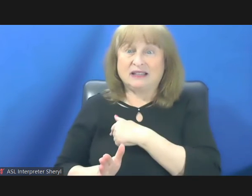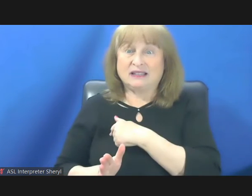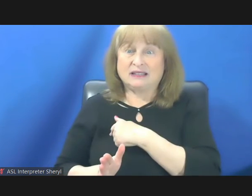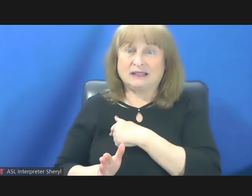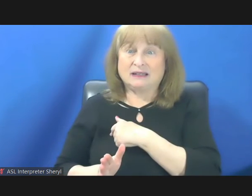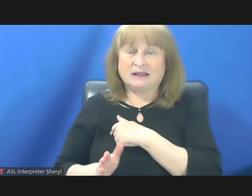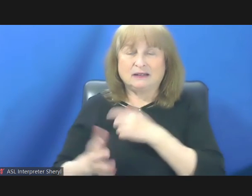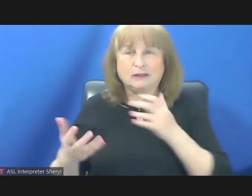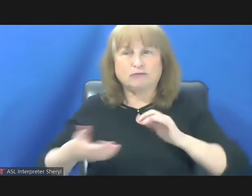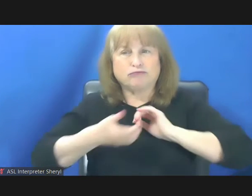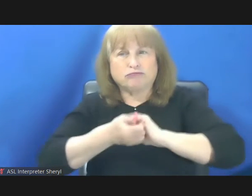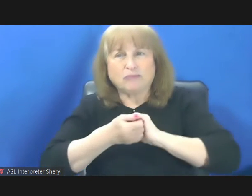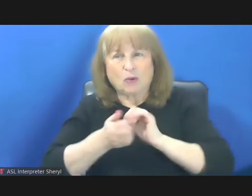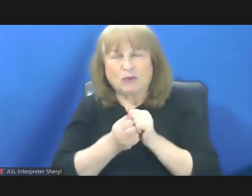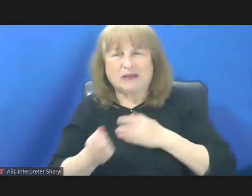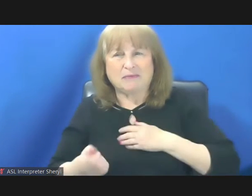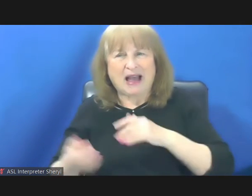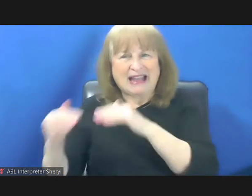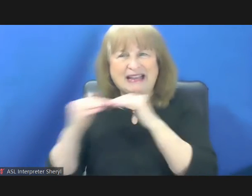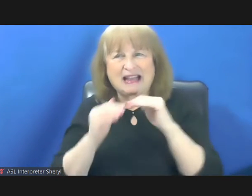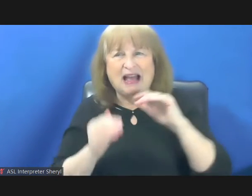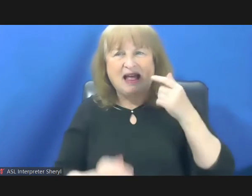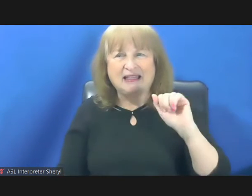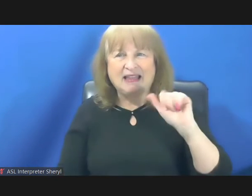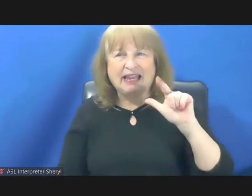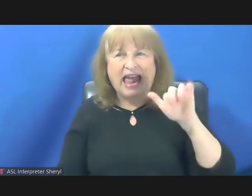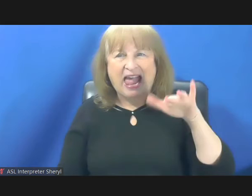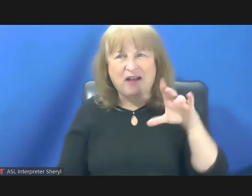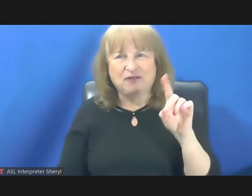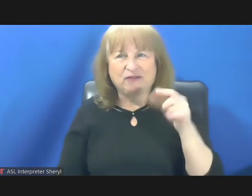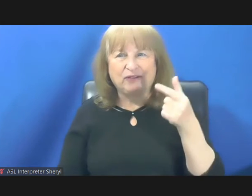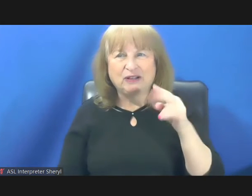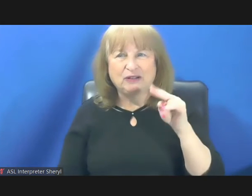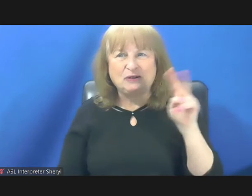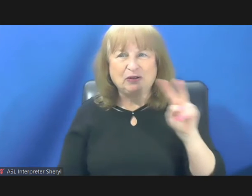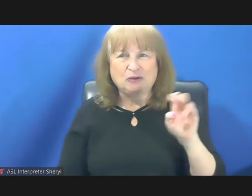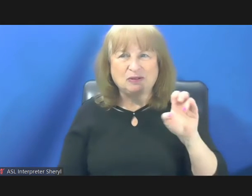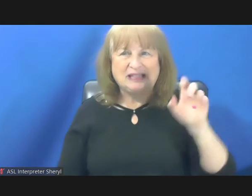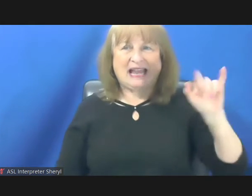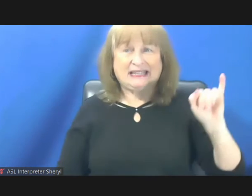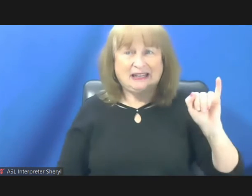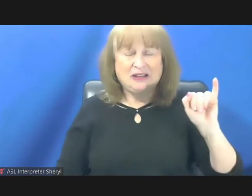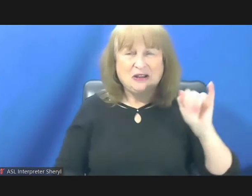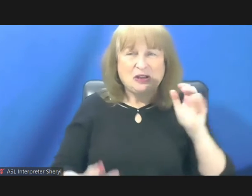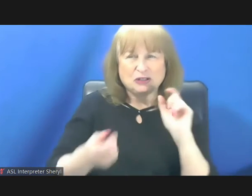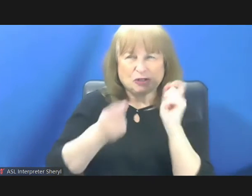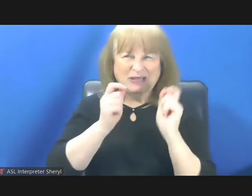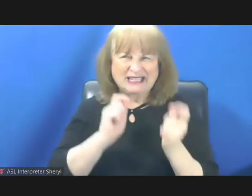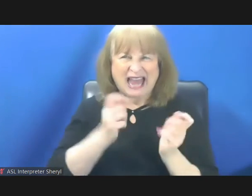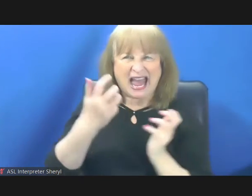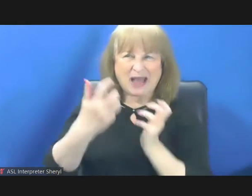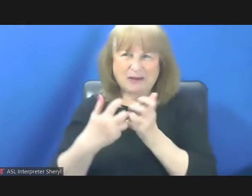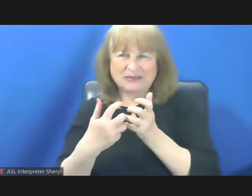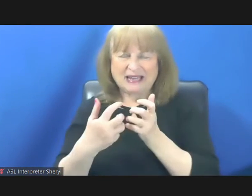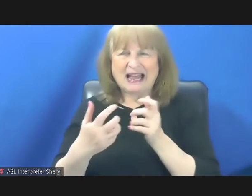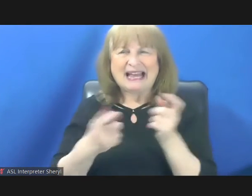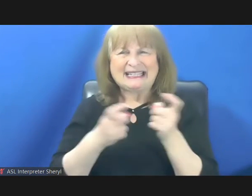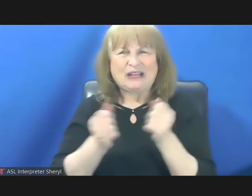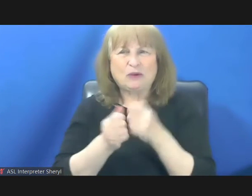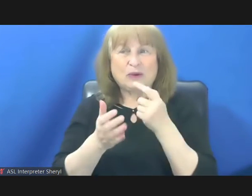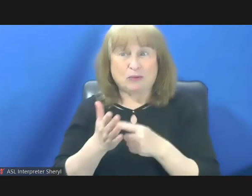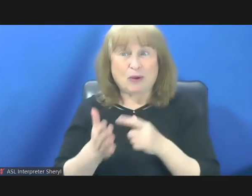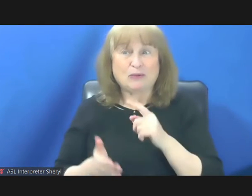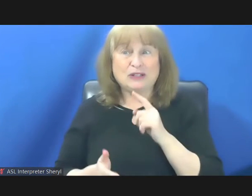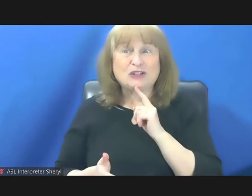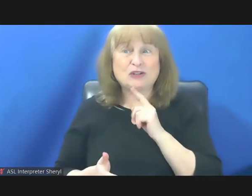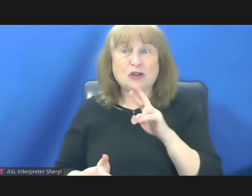my colleague Alfred Guzzetti, to adapt and deal with what was the reality